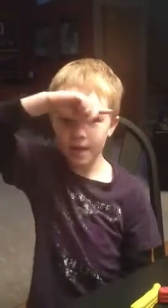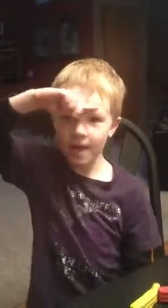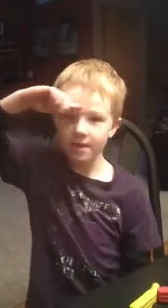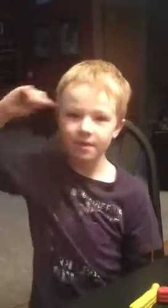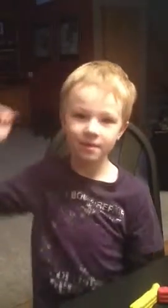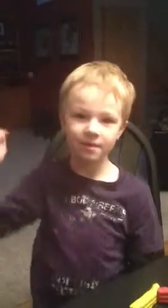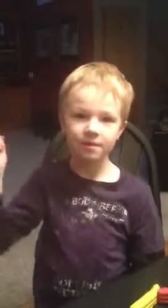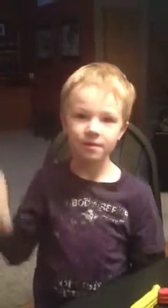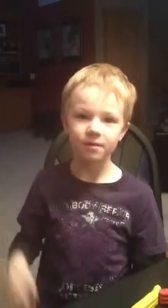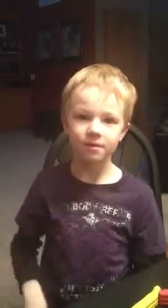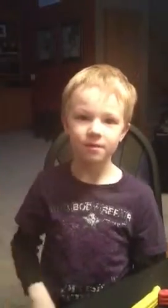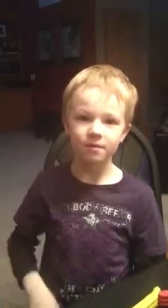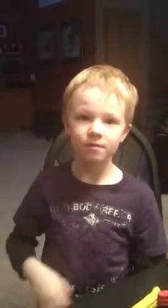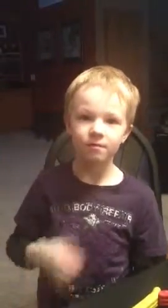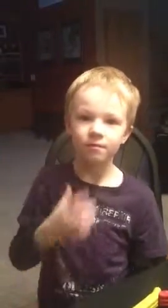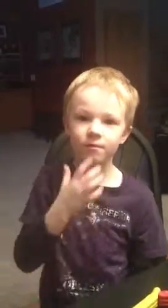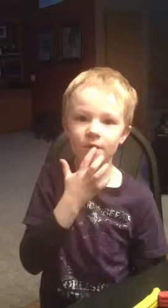black, Hmm. red.